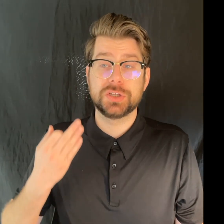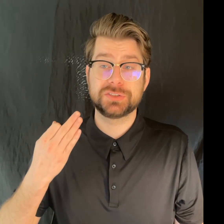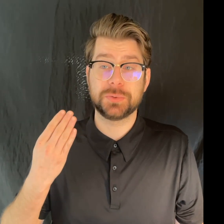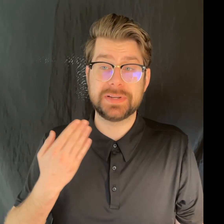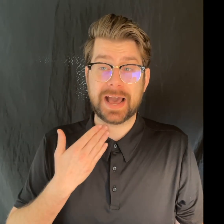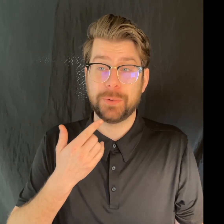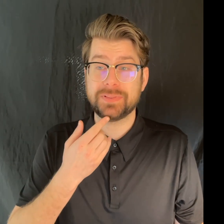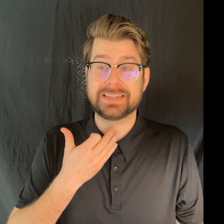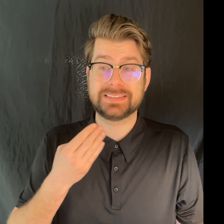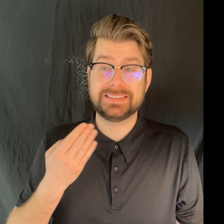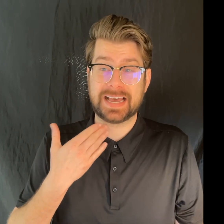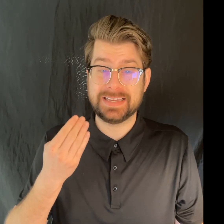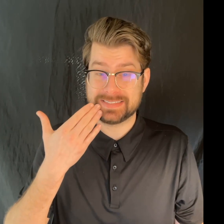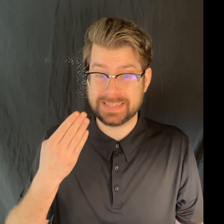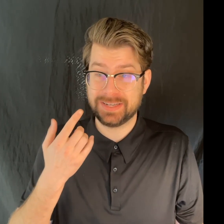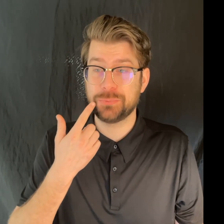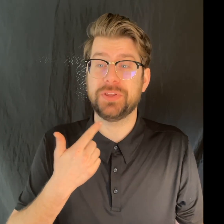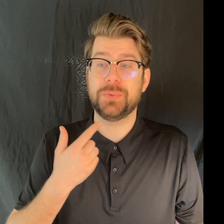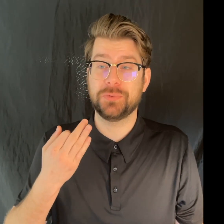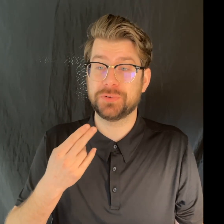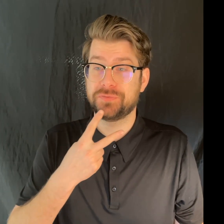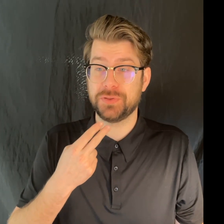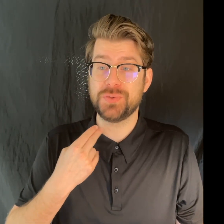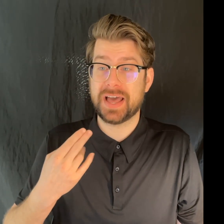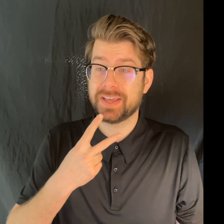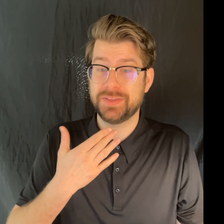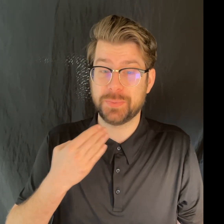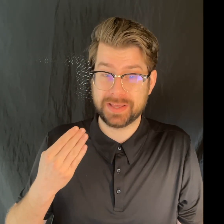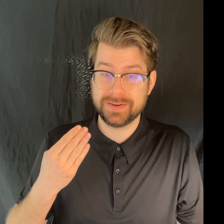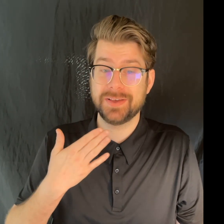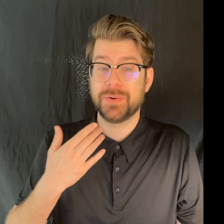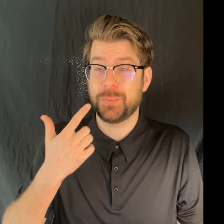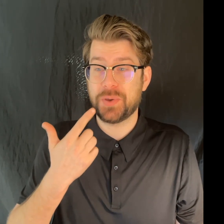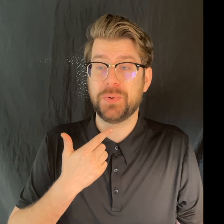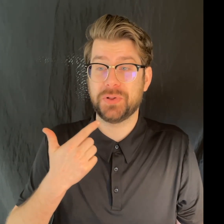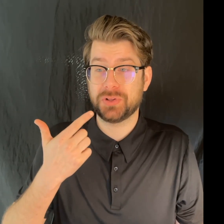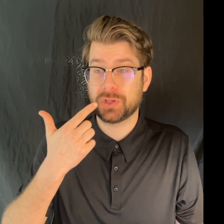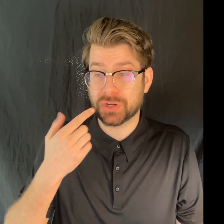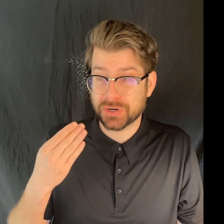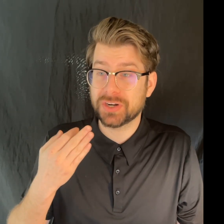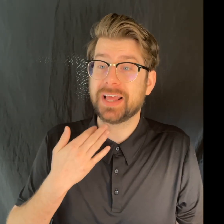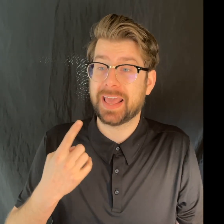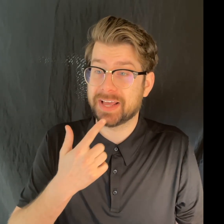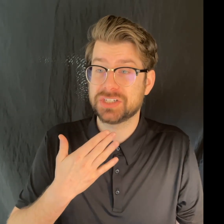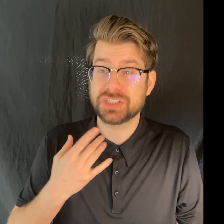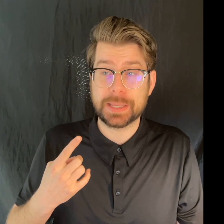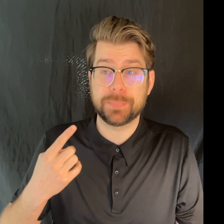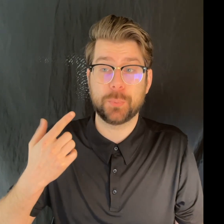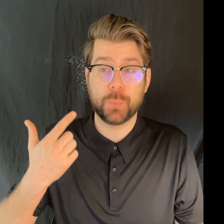So now, lesson 19, we will review that cue-in. We will learn handshape